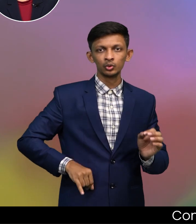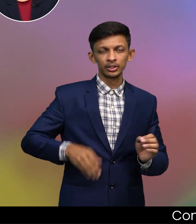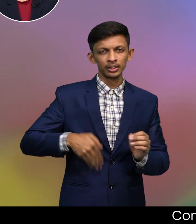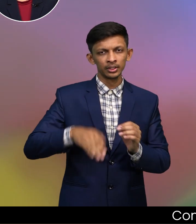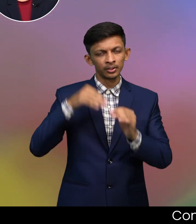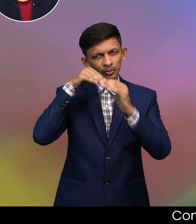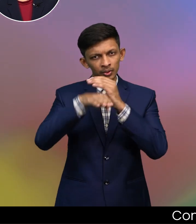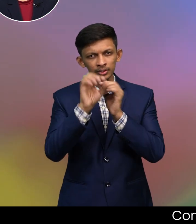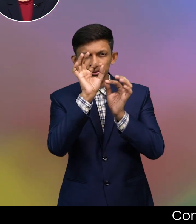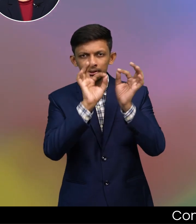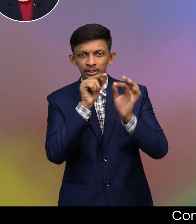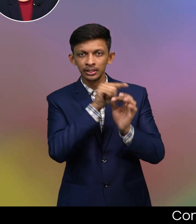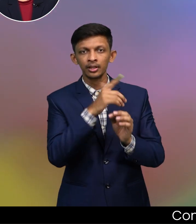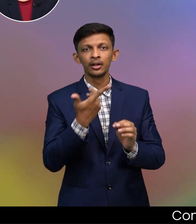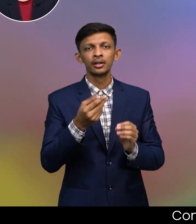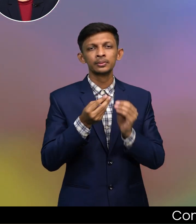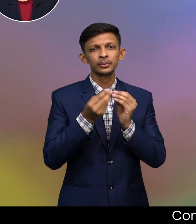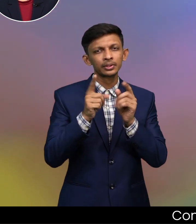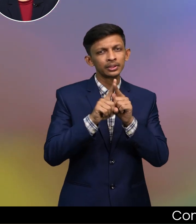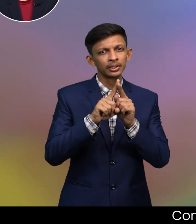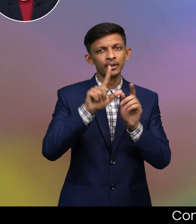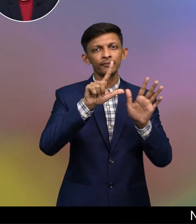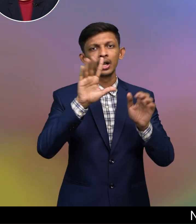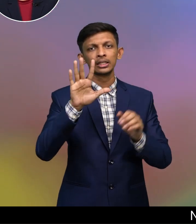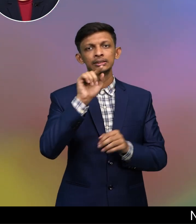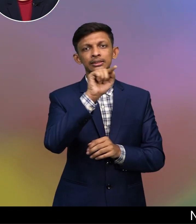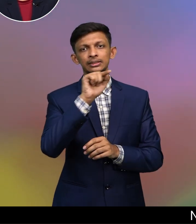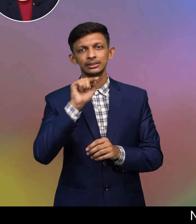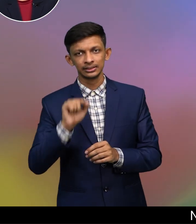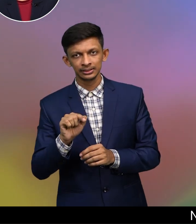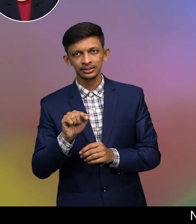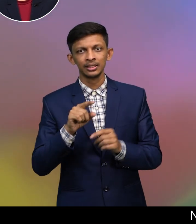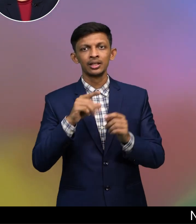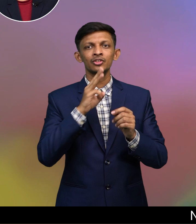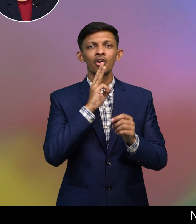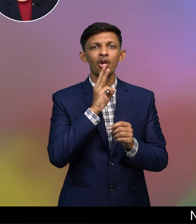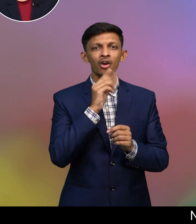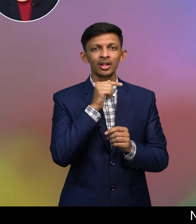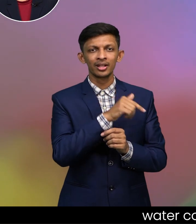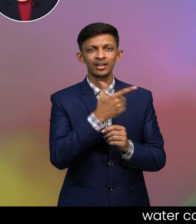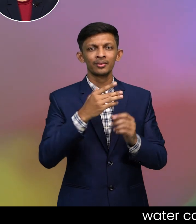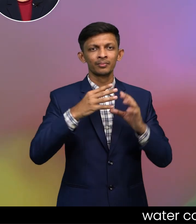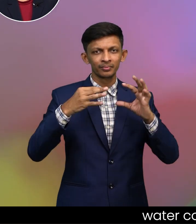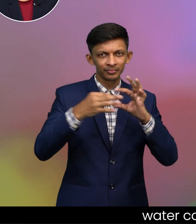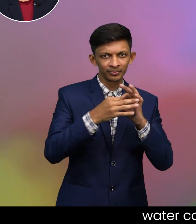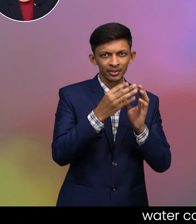This maintains proper concentration and pH of the urine.